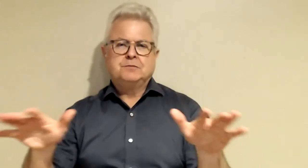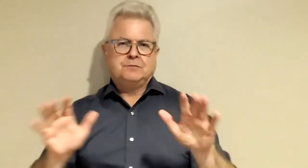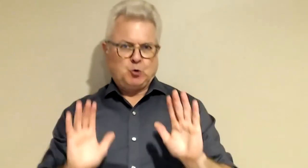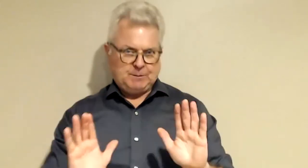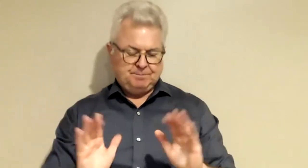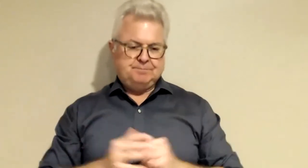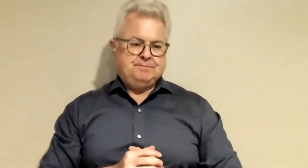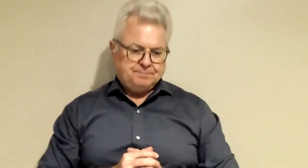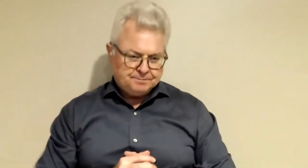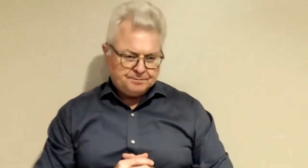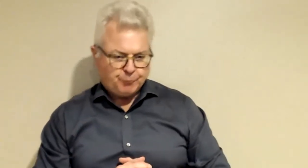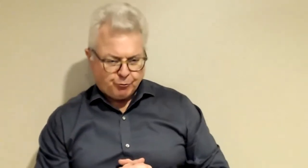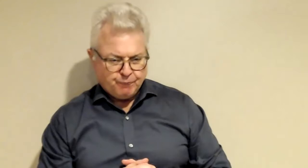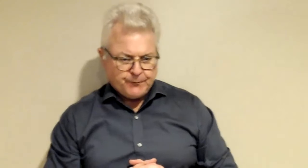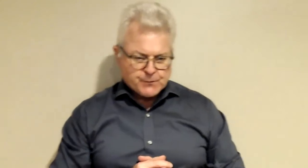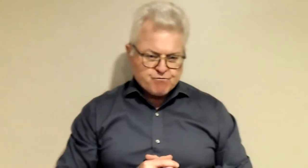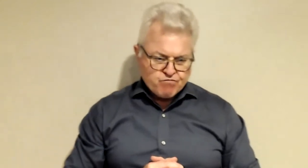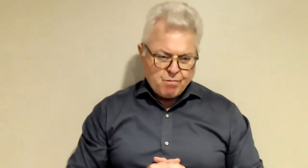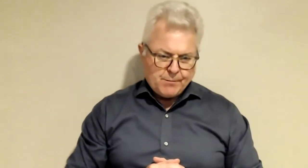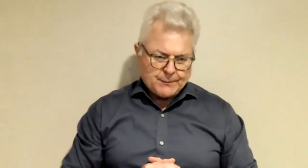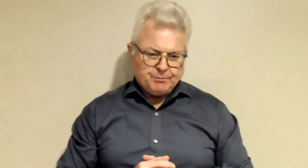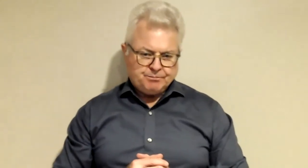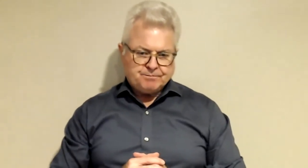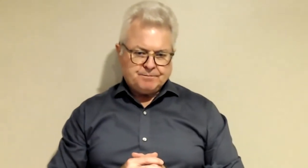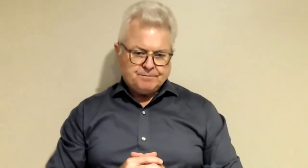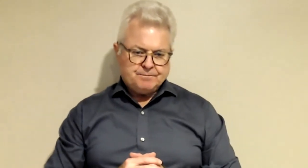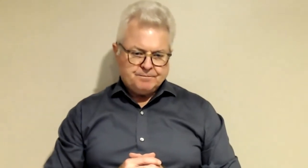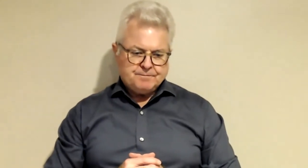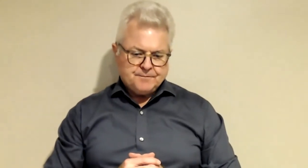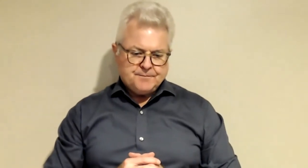where the spread is more contagious, indoors.